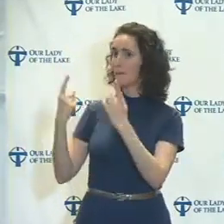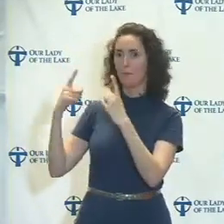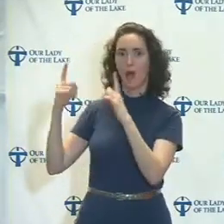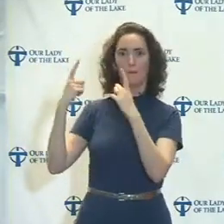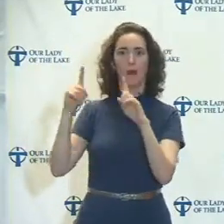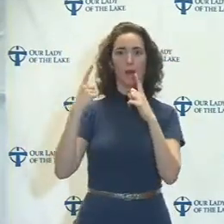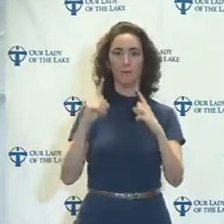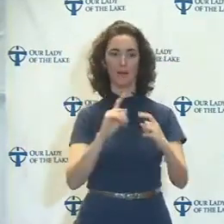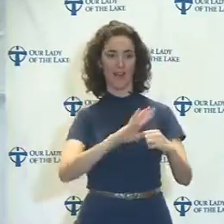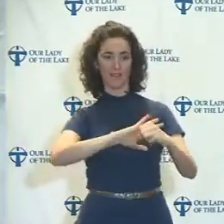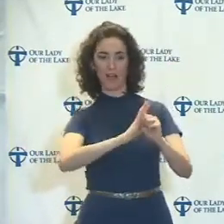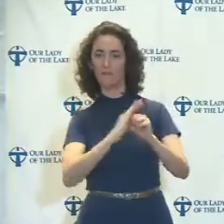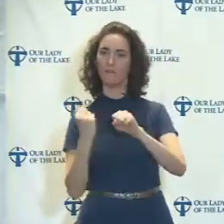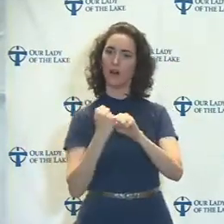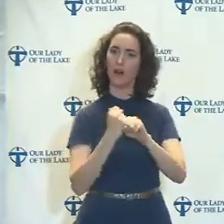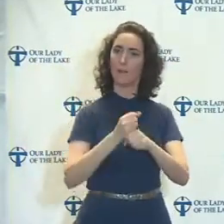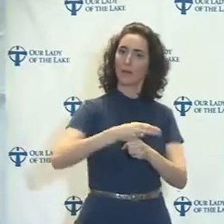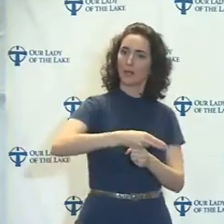against the virus.